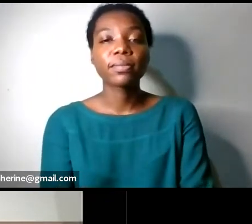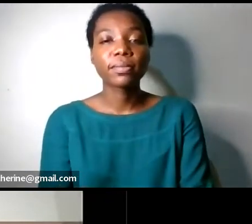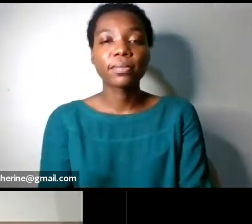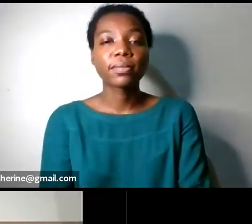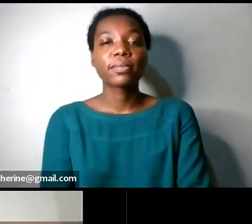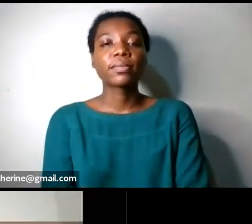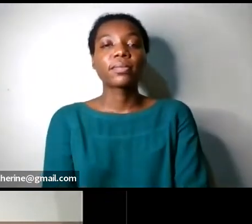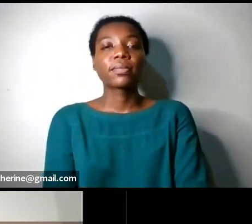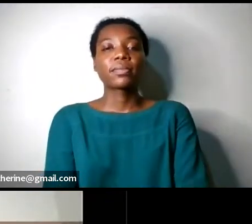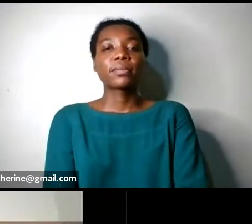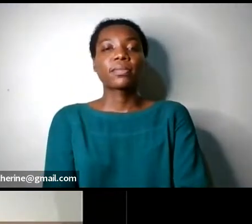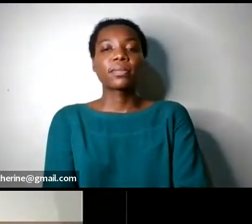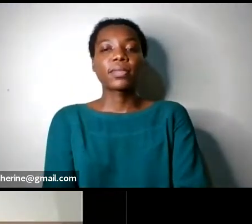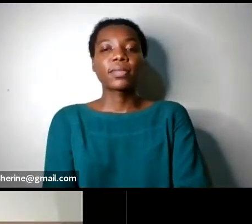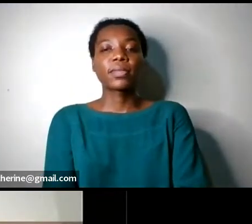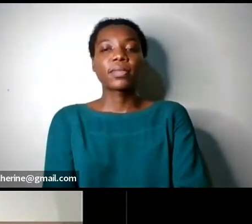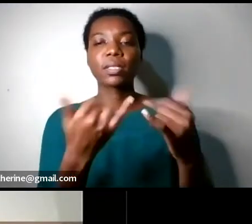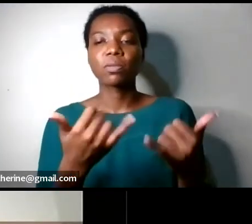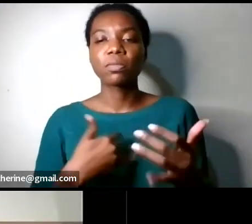at this rate, I think